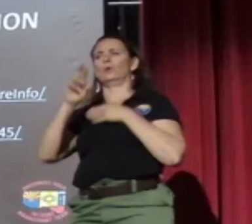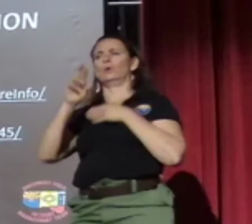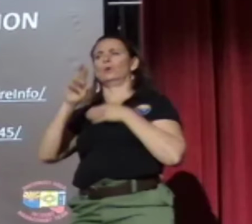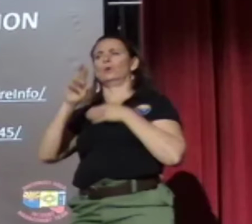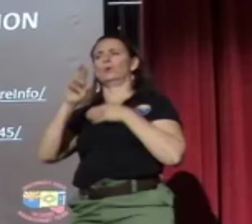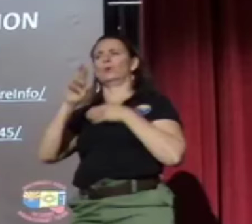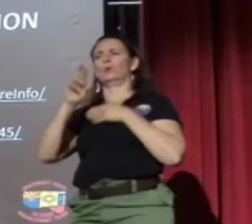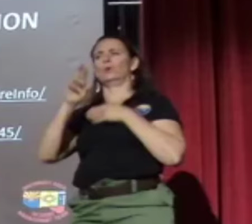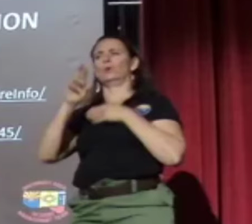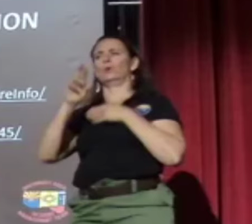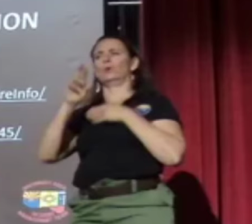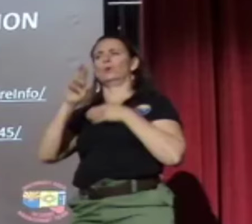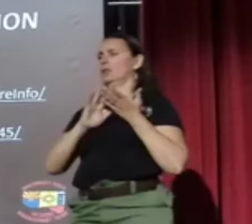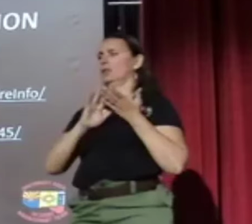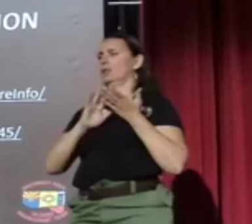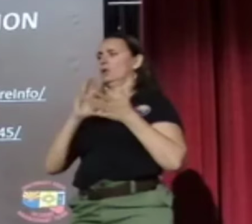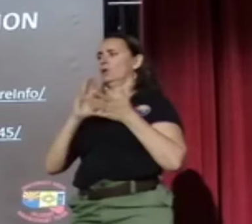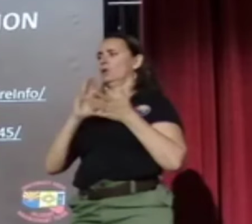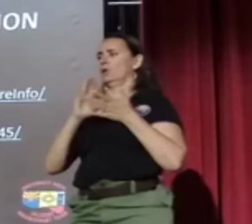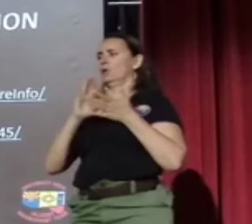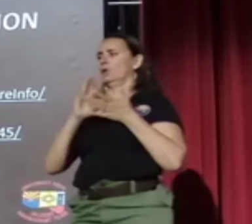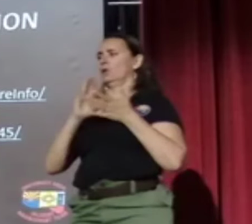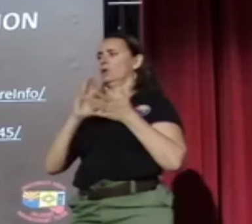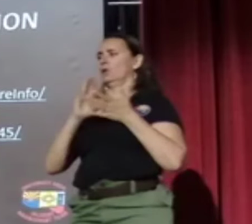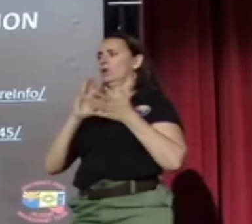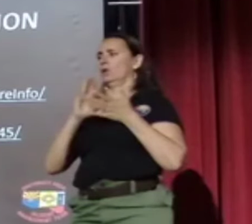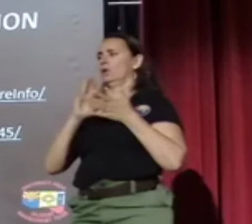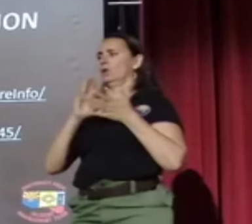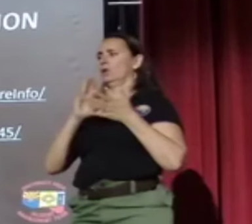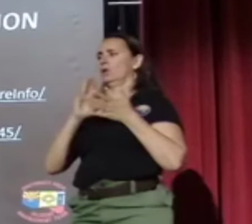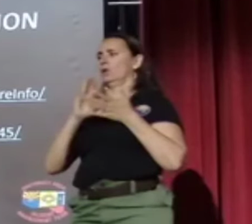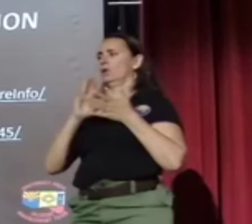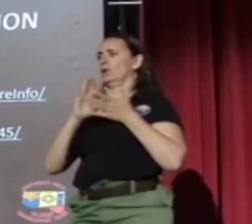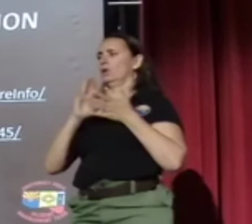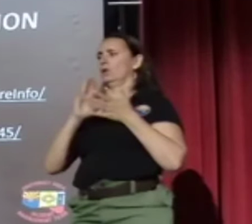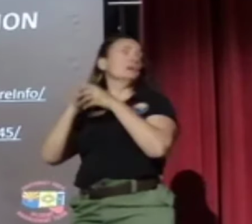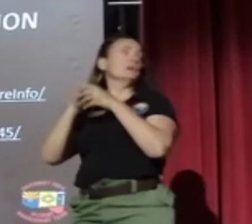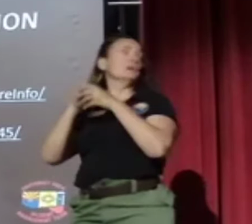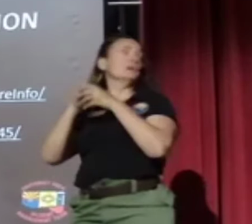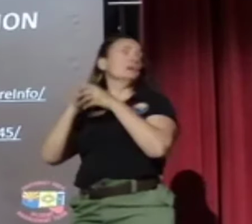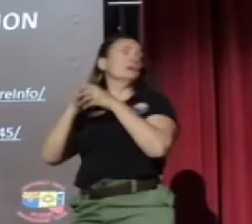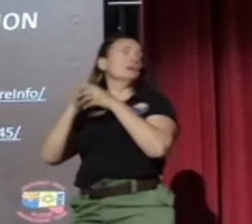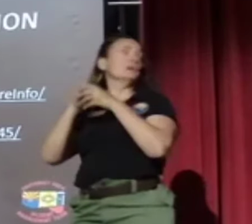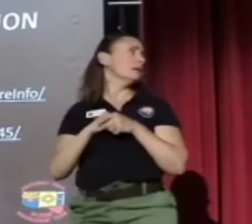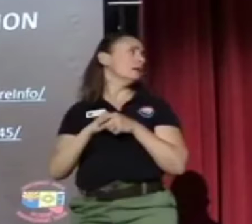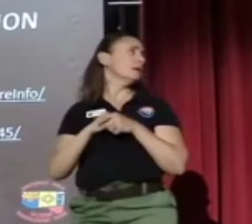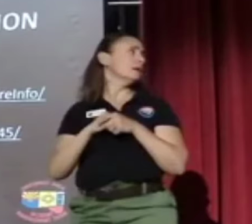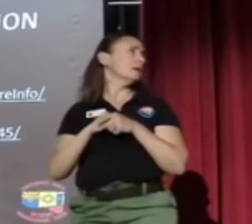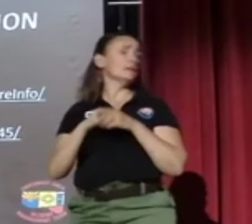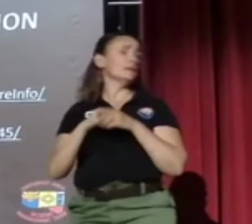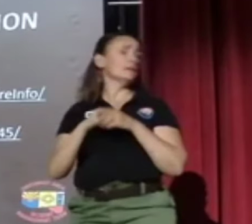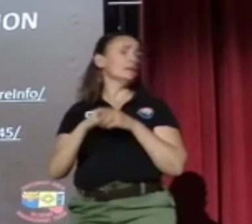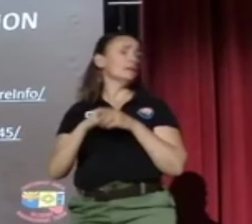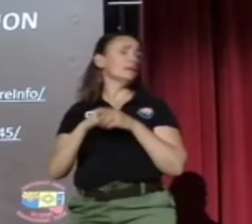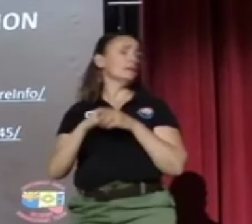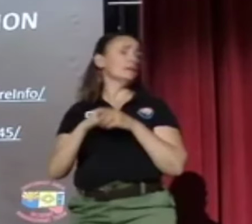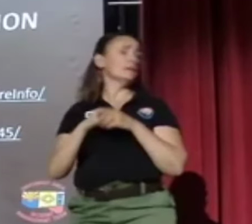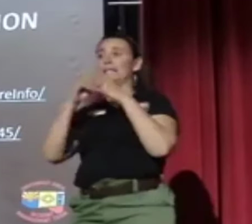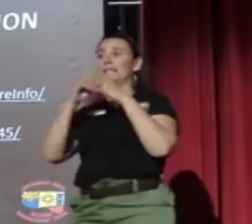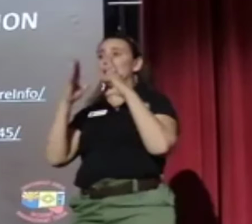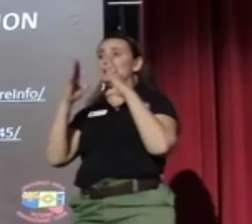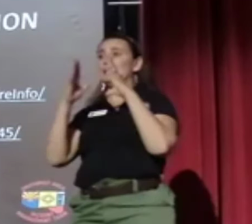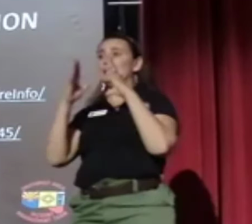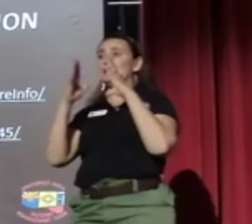medium, or high for Pine and Strawberry? Fire in town. The risk right now to fire in town. Use the